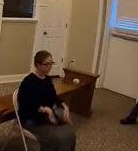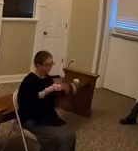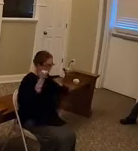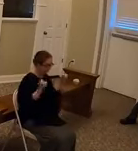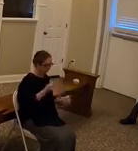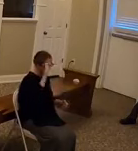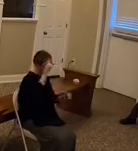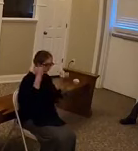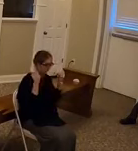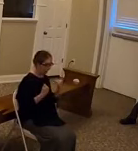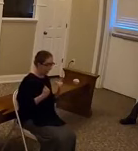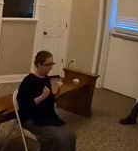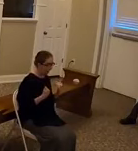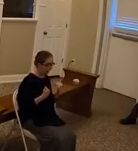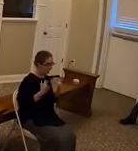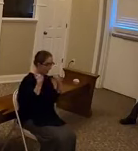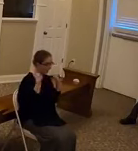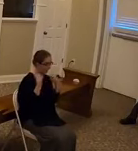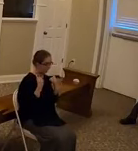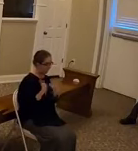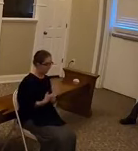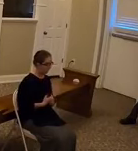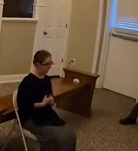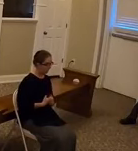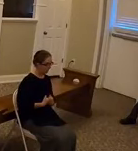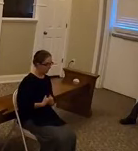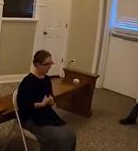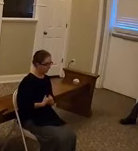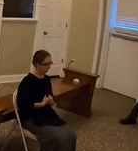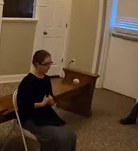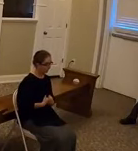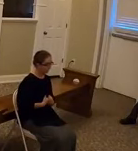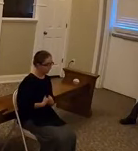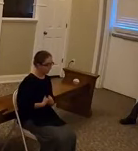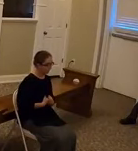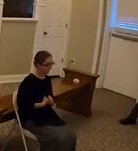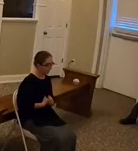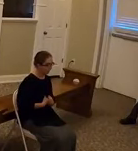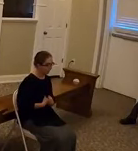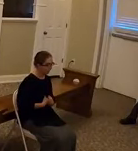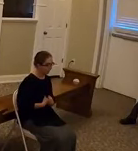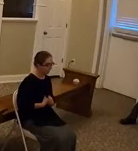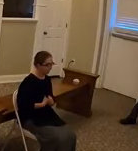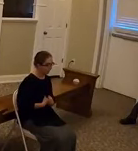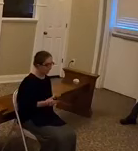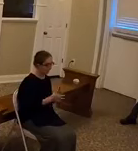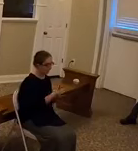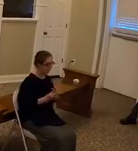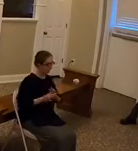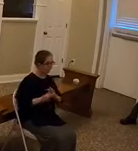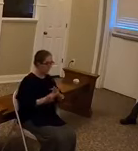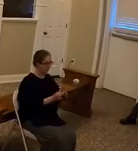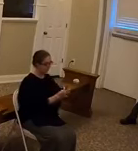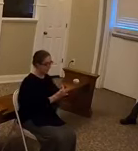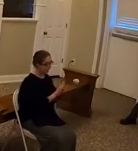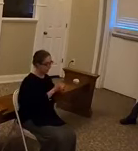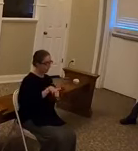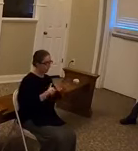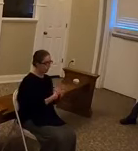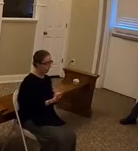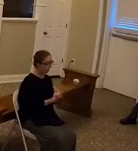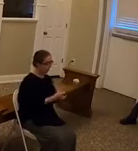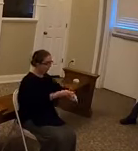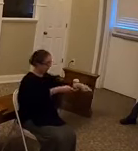Now he had on some clothes that identified him to all